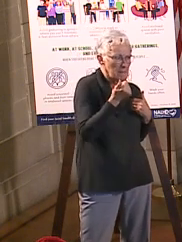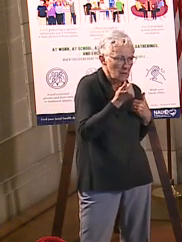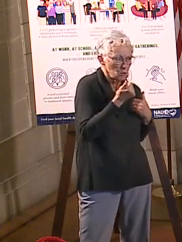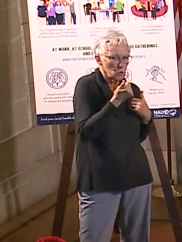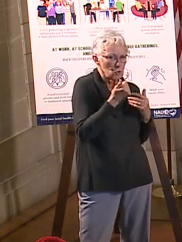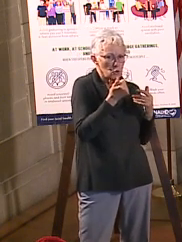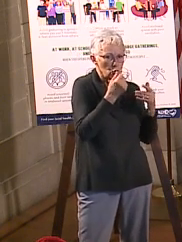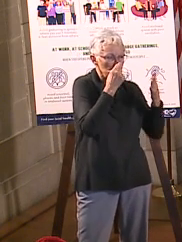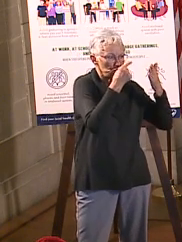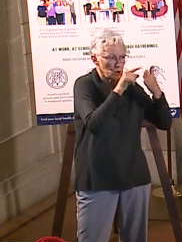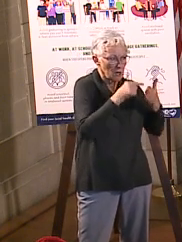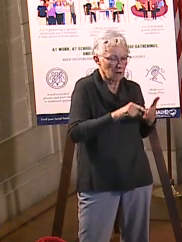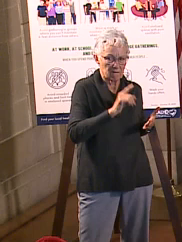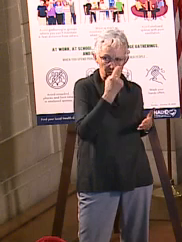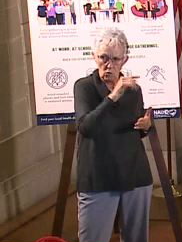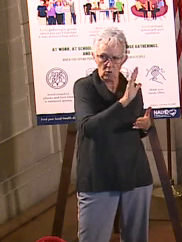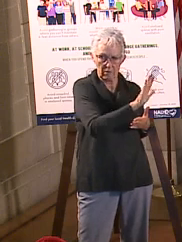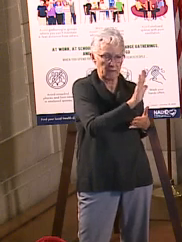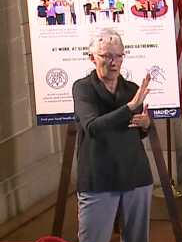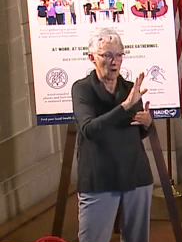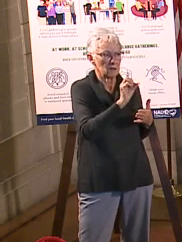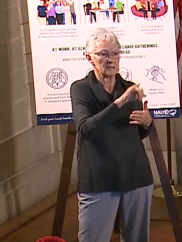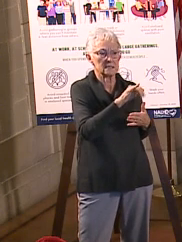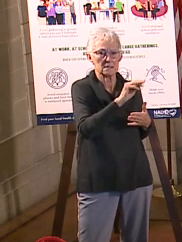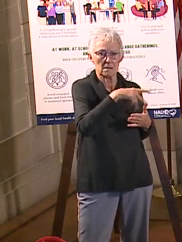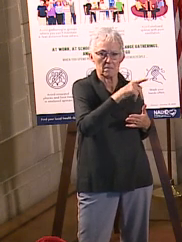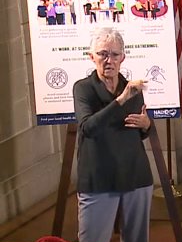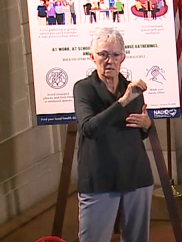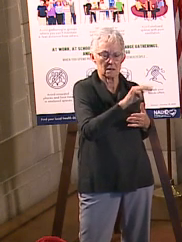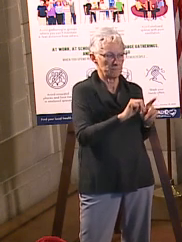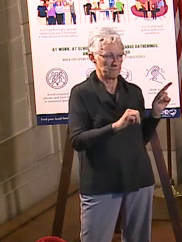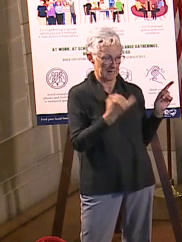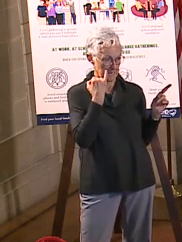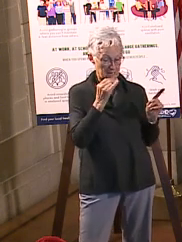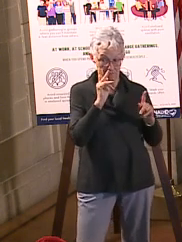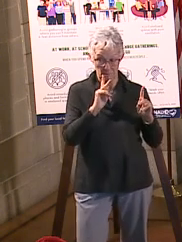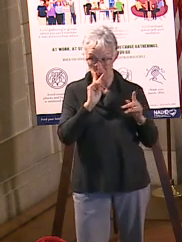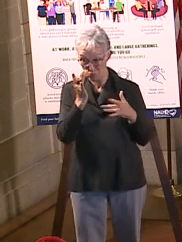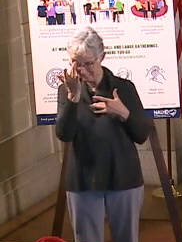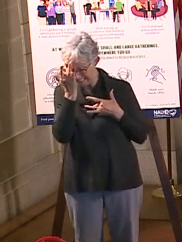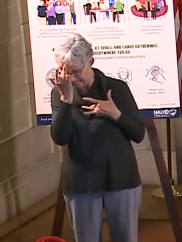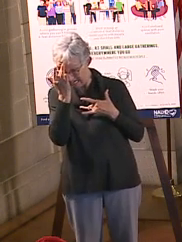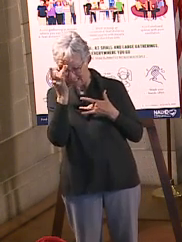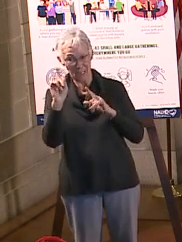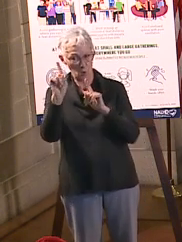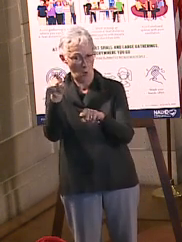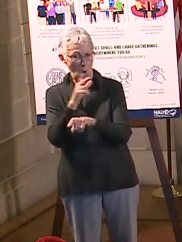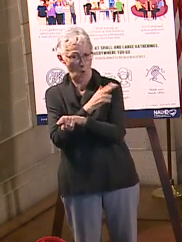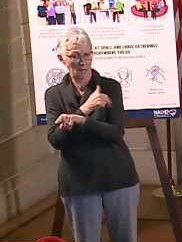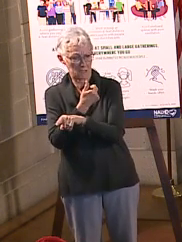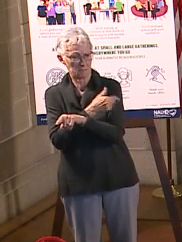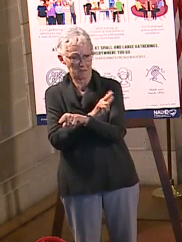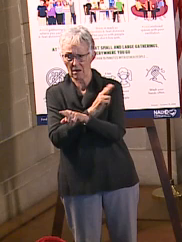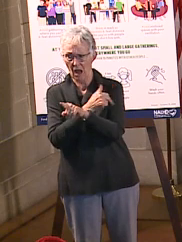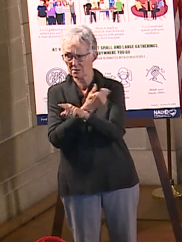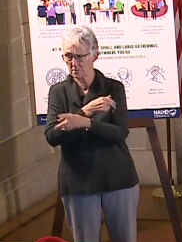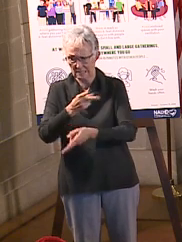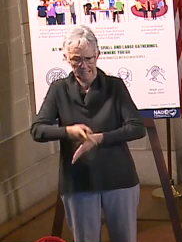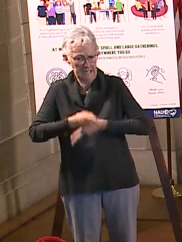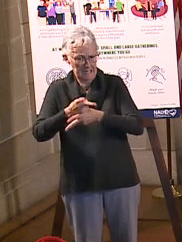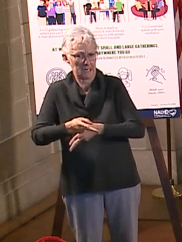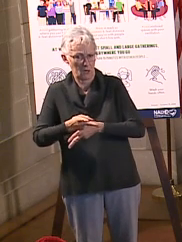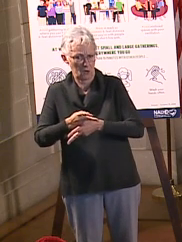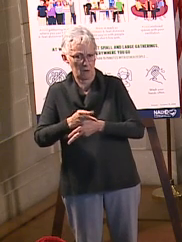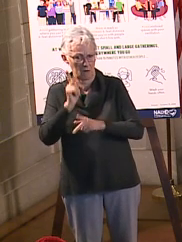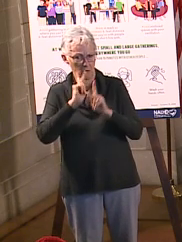simply not true. Again, when people are sick enough to go to the hospital, they go to the hospital, and hospitals take care of them. That's what doctors and nurses and healthcare professionals